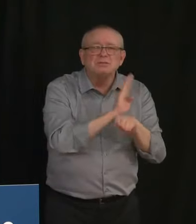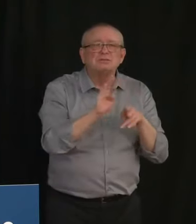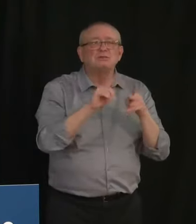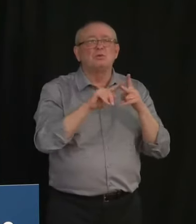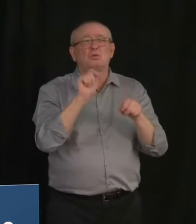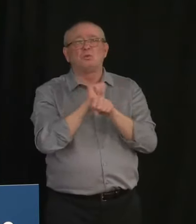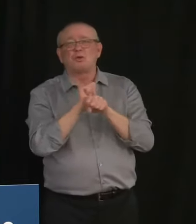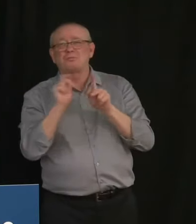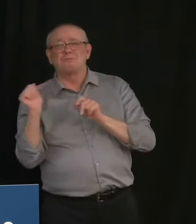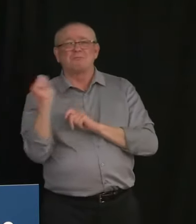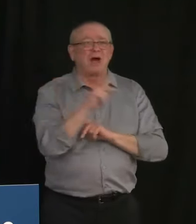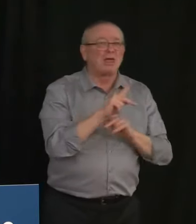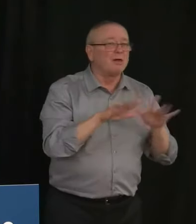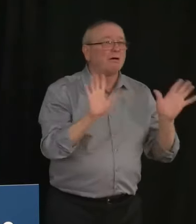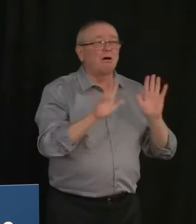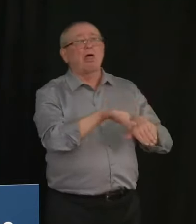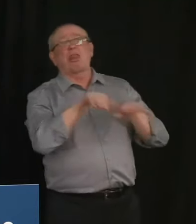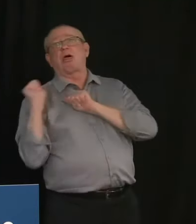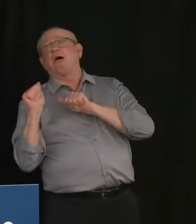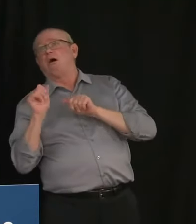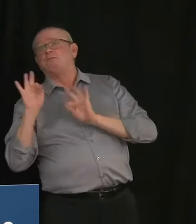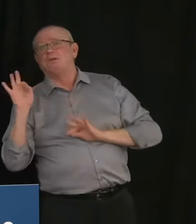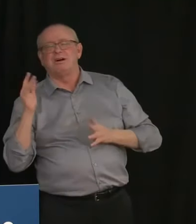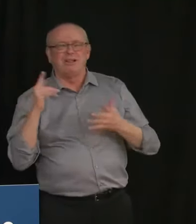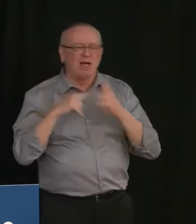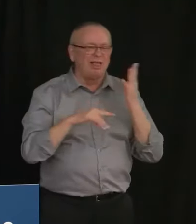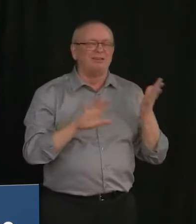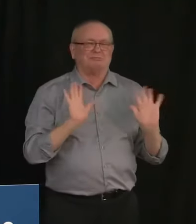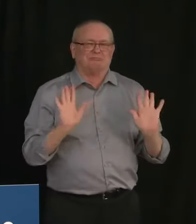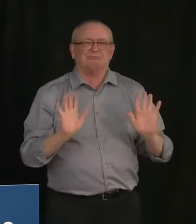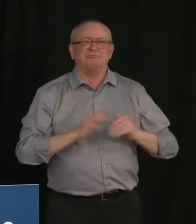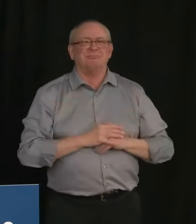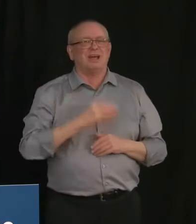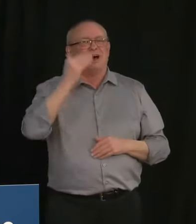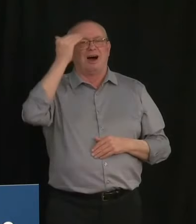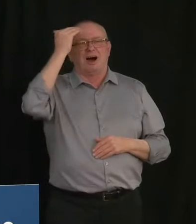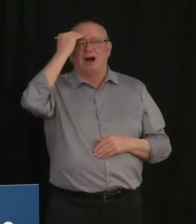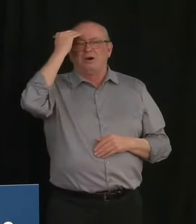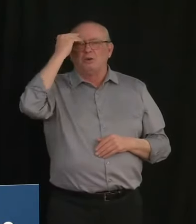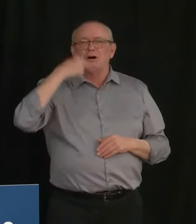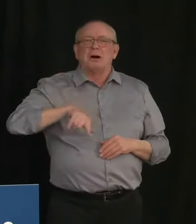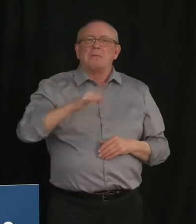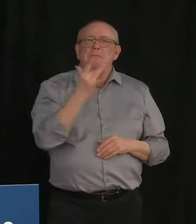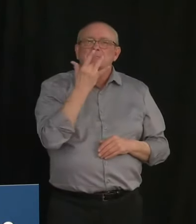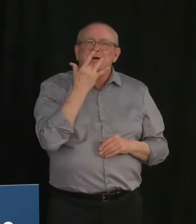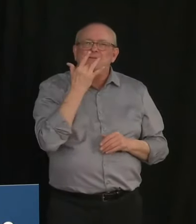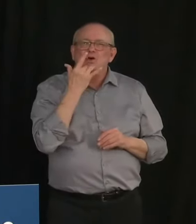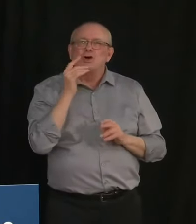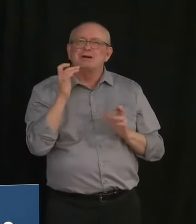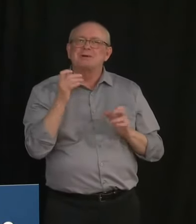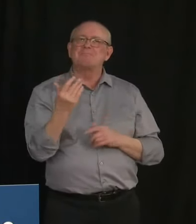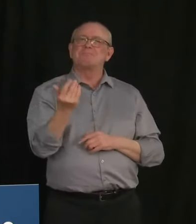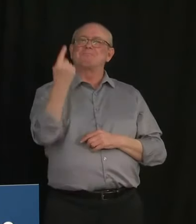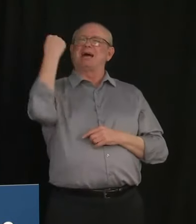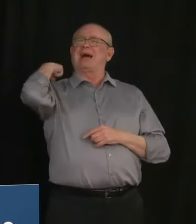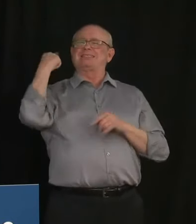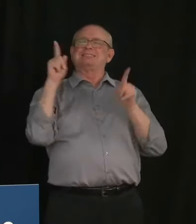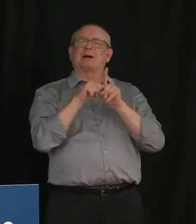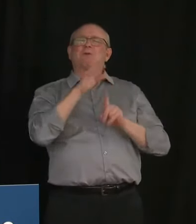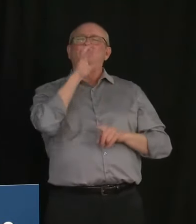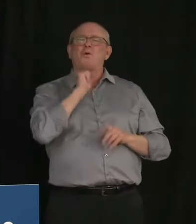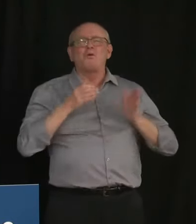I know that we would all like to get back to a world that looks closer to the way it did before. We all want businesses, sports